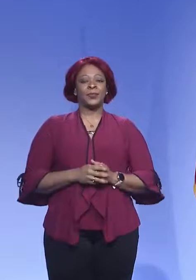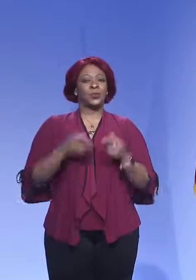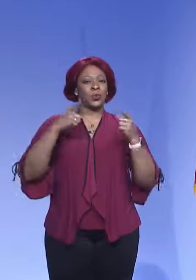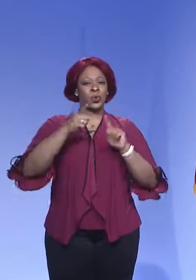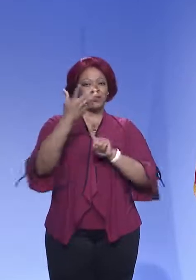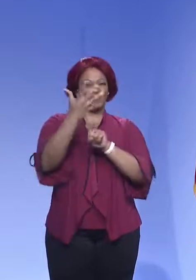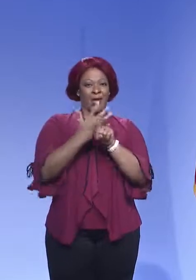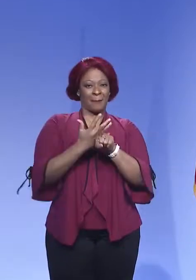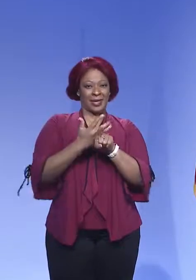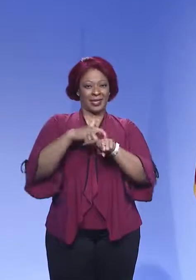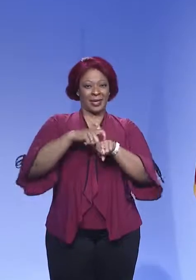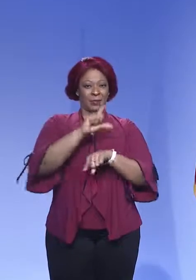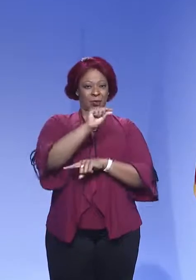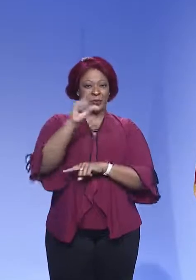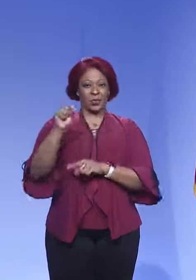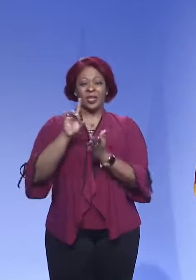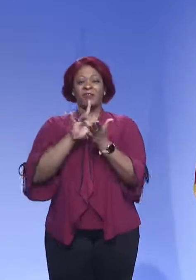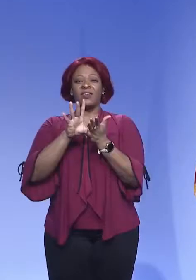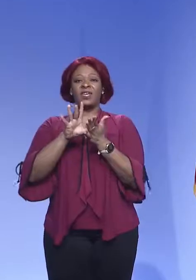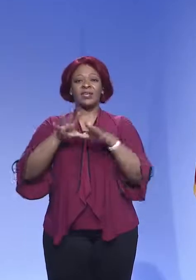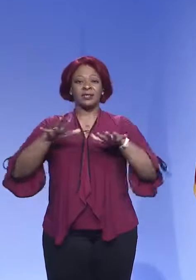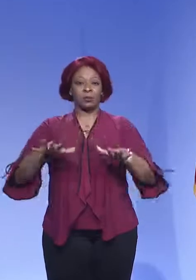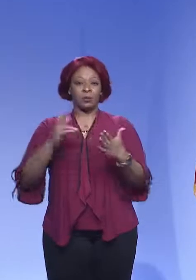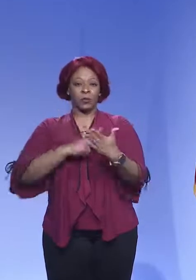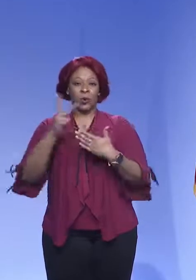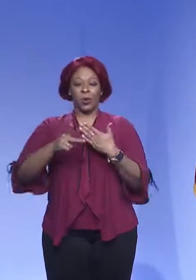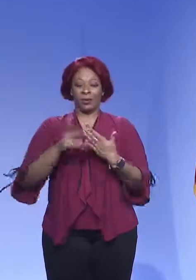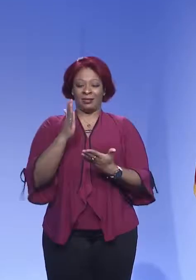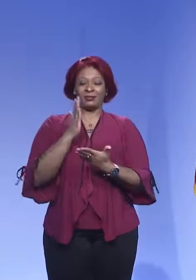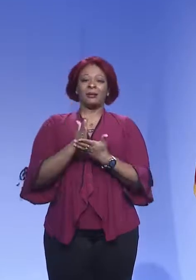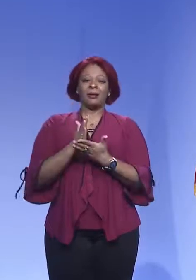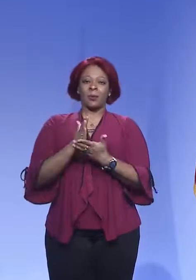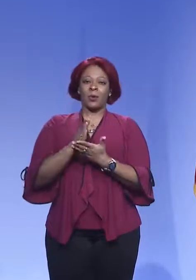period in 2020, the eviction settlement program stopped